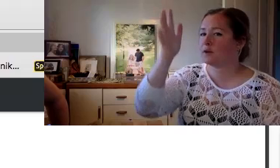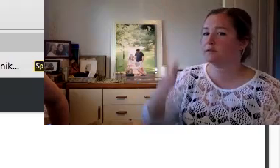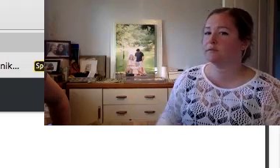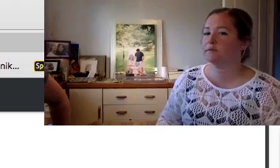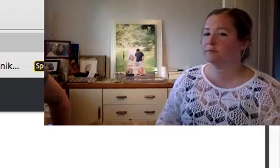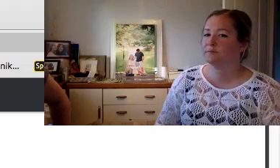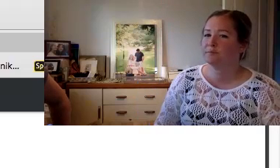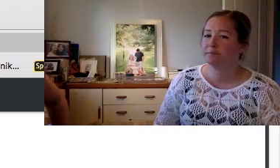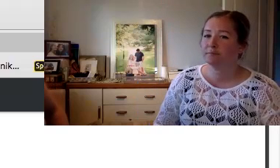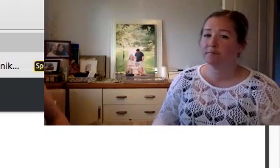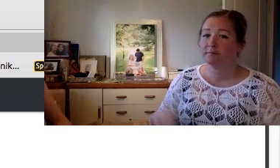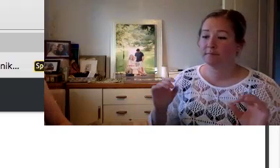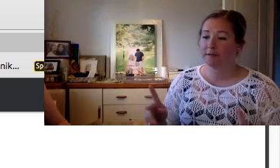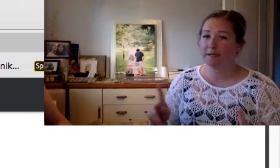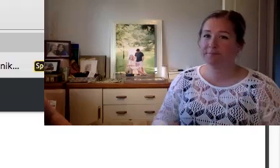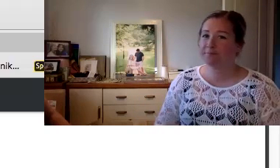further.